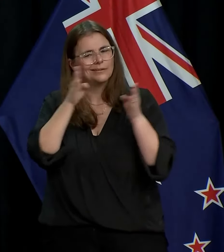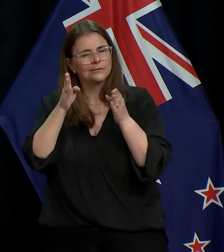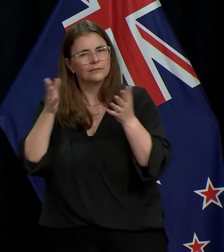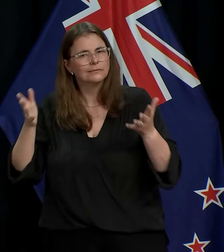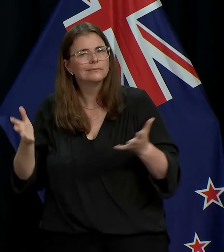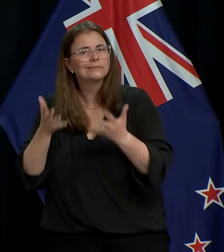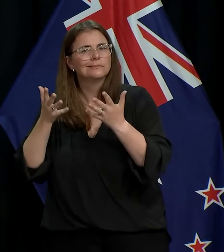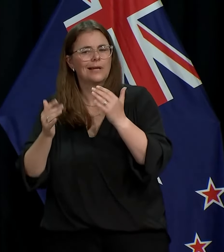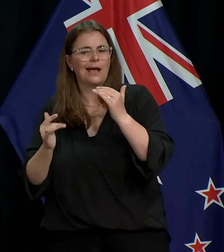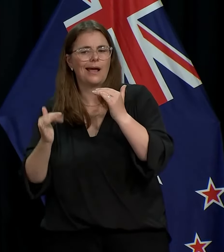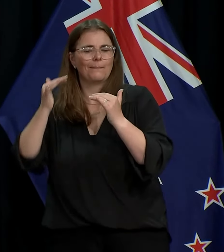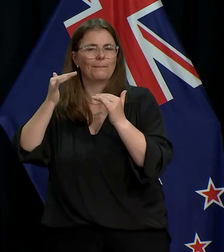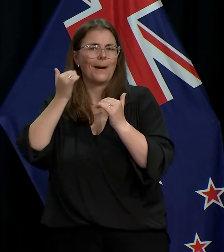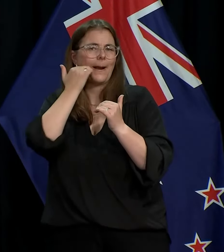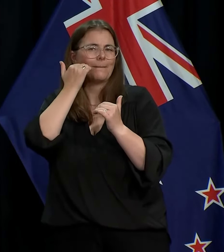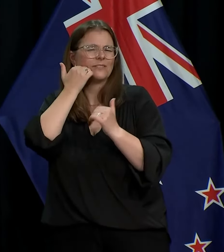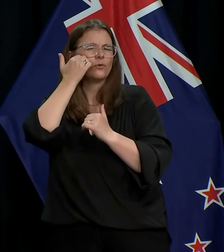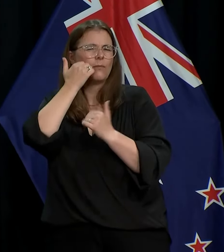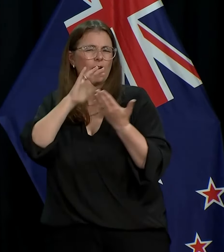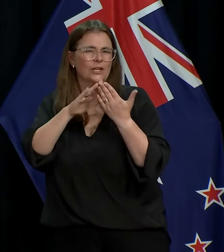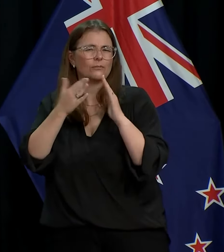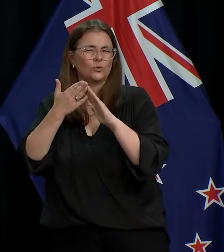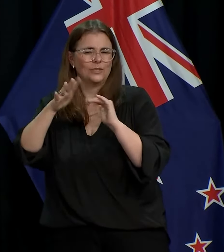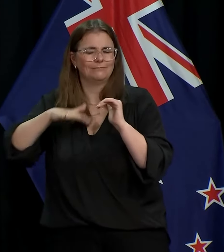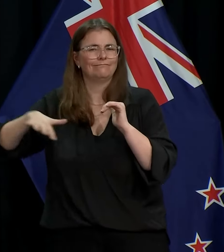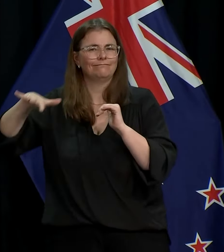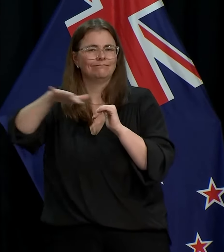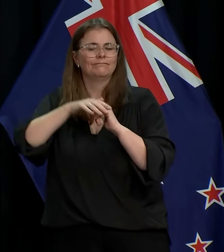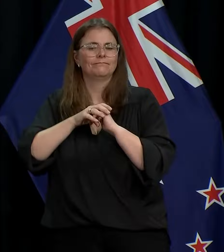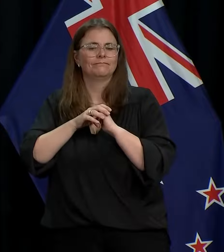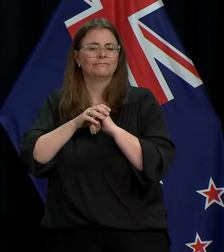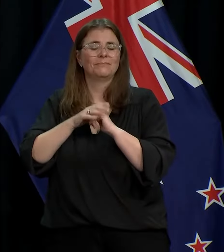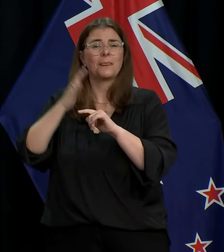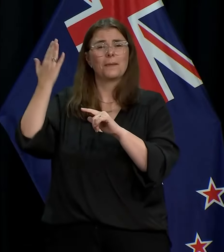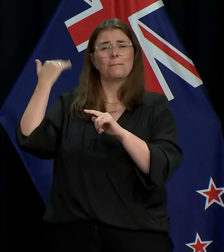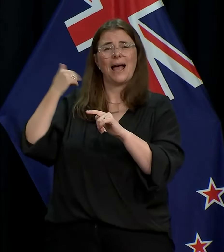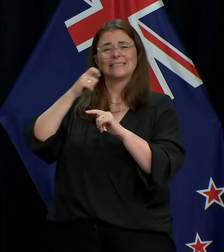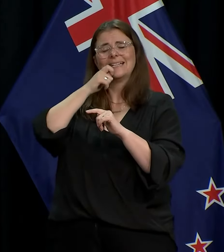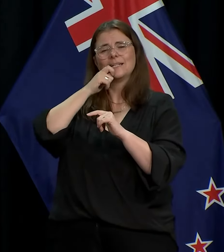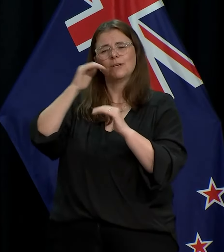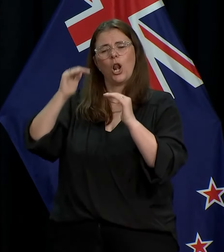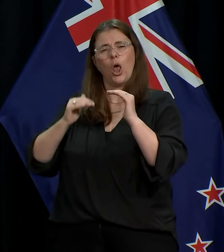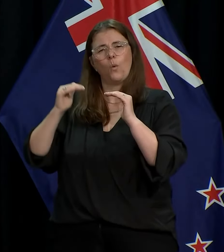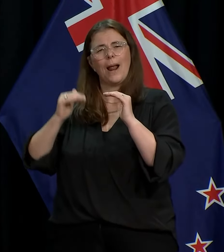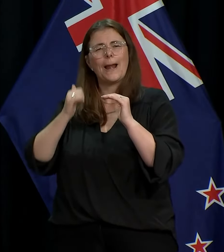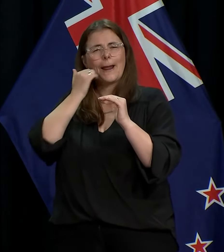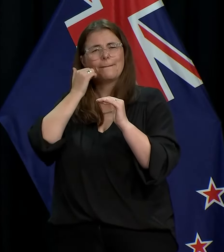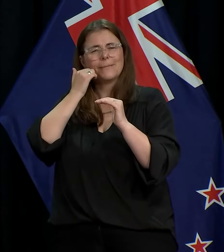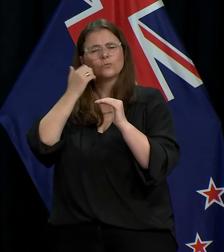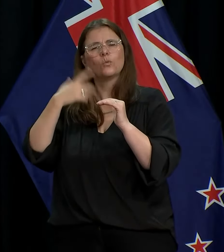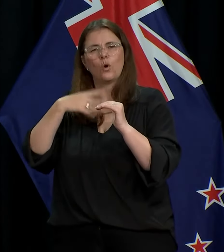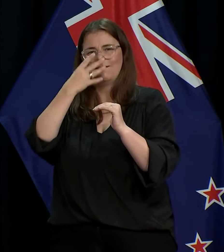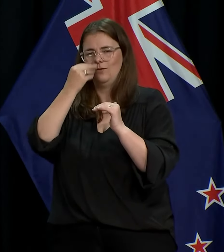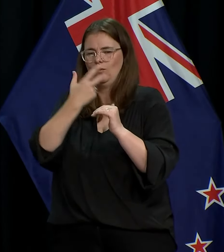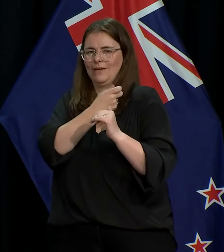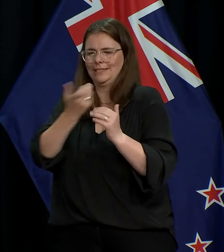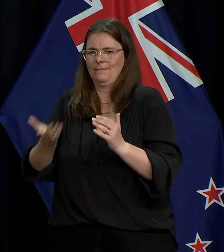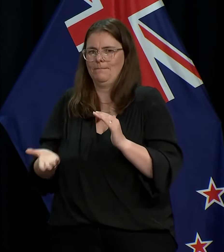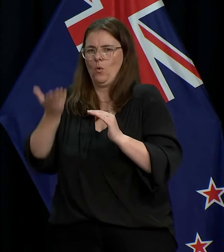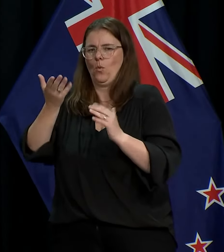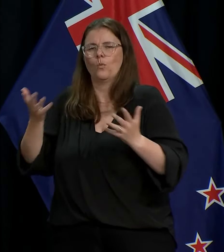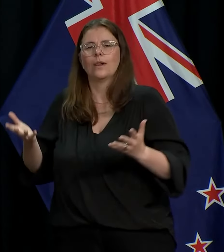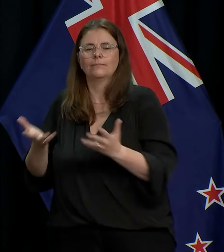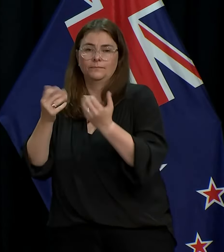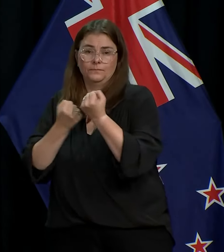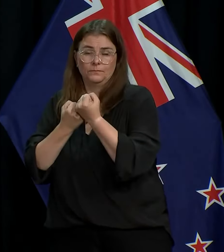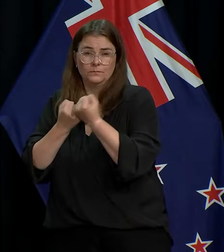trying to up our vaccination rates in communities where we have not successfully seen high rates of flu vaccine before. And so that